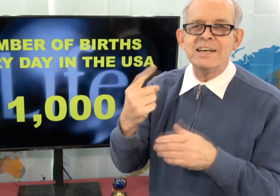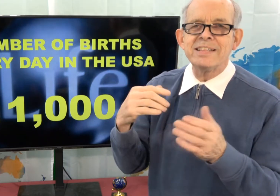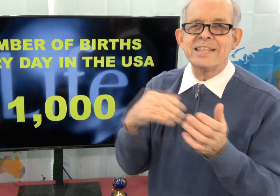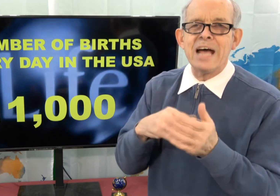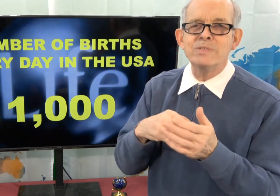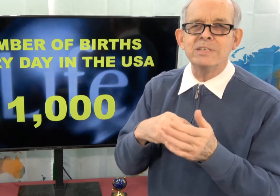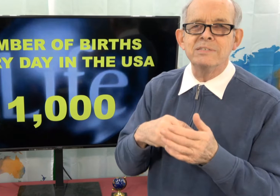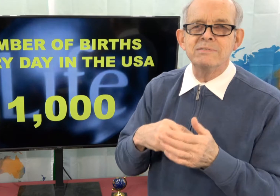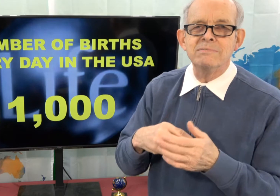11,000